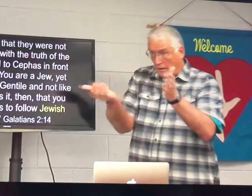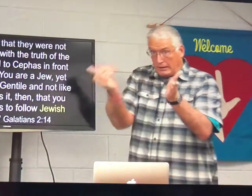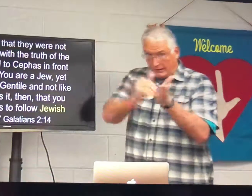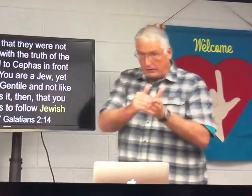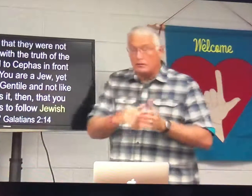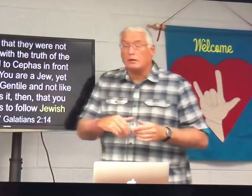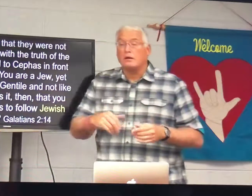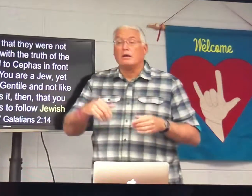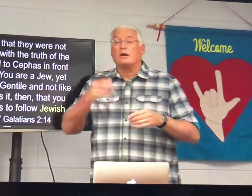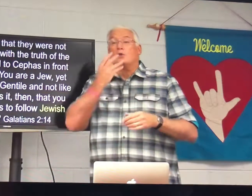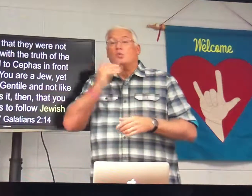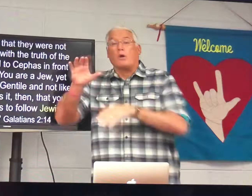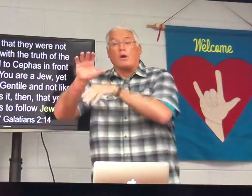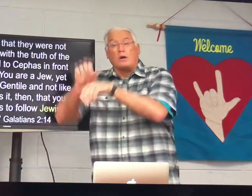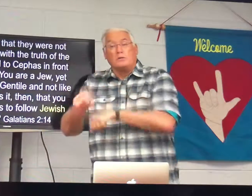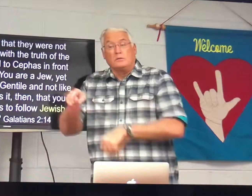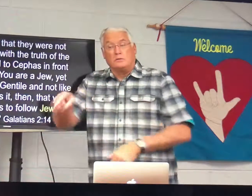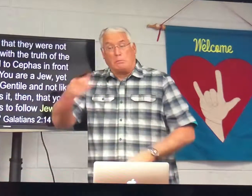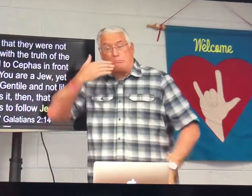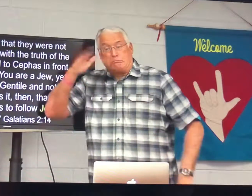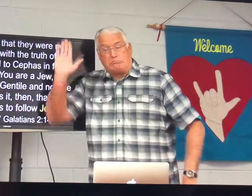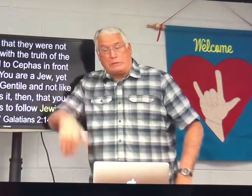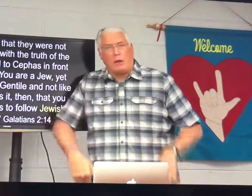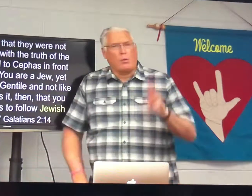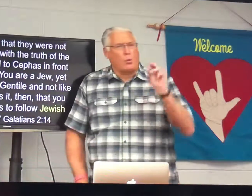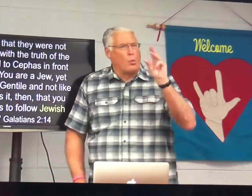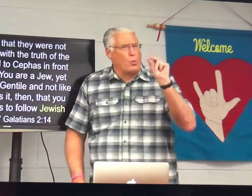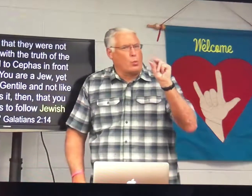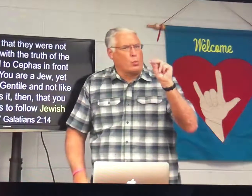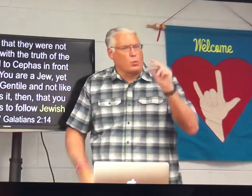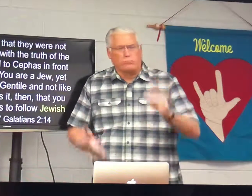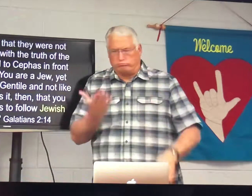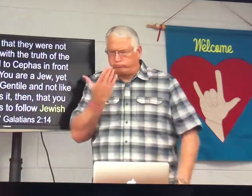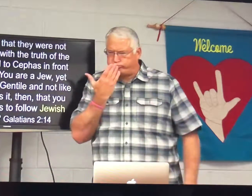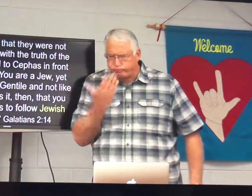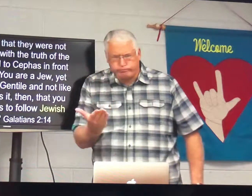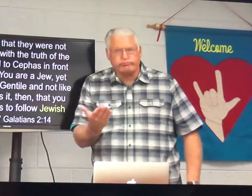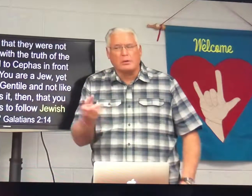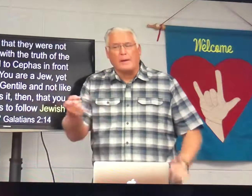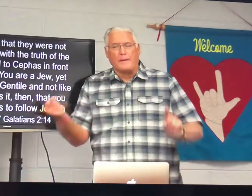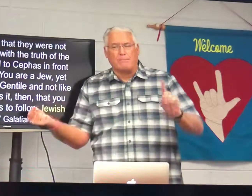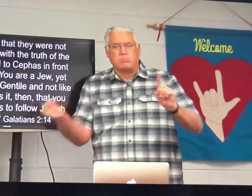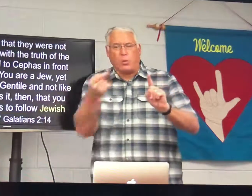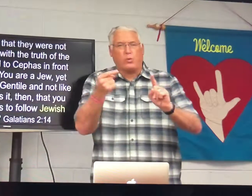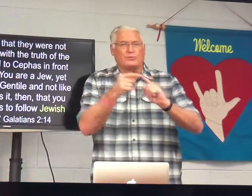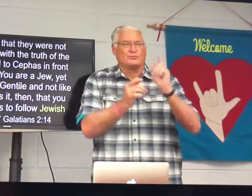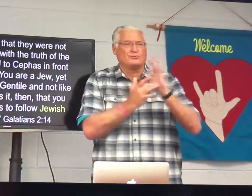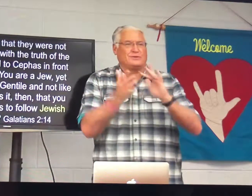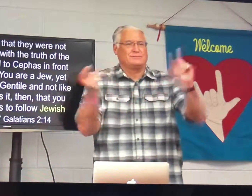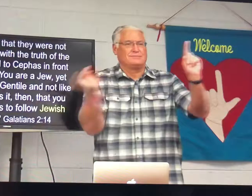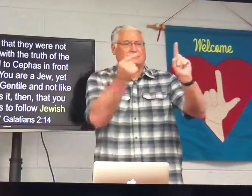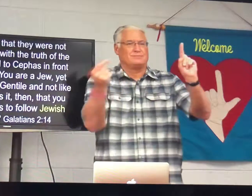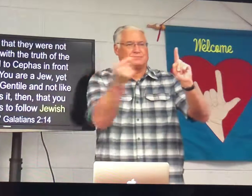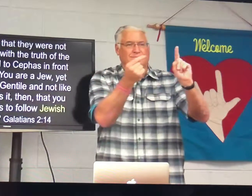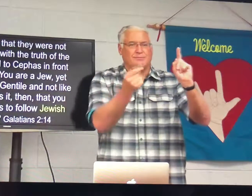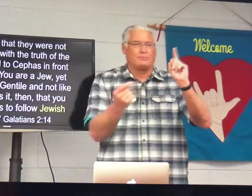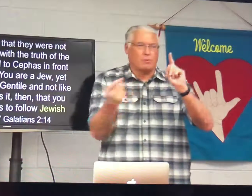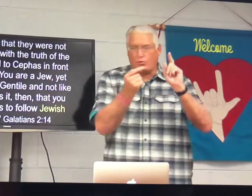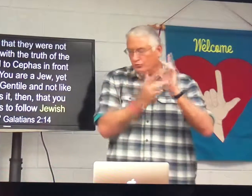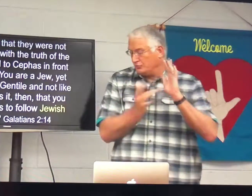And a cut and a miss. He comes back and gets it. Had him out front. 1, 2, 3. Go the Rays.